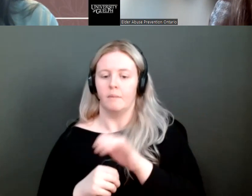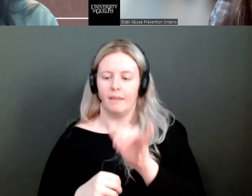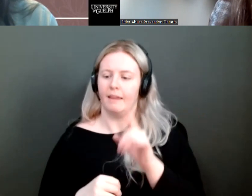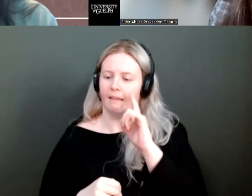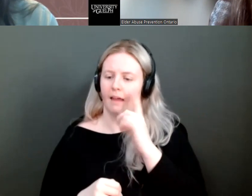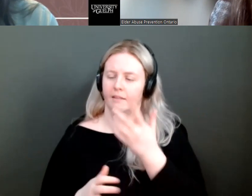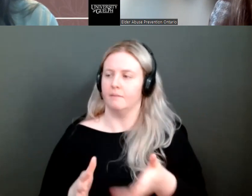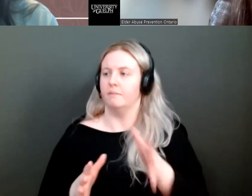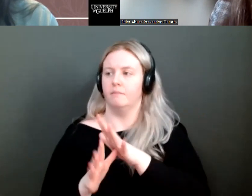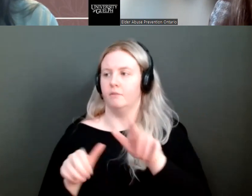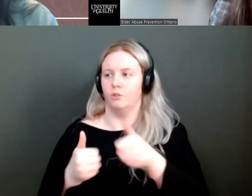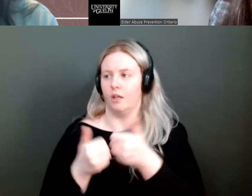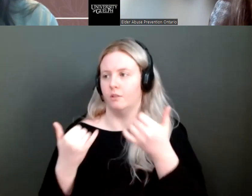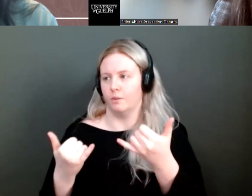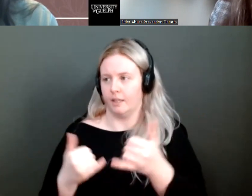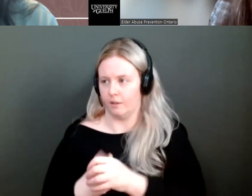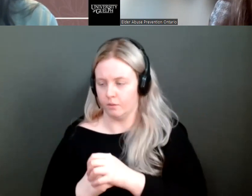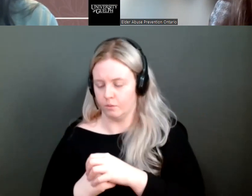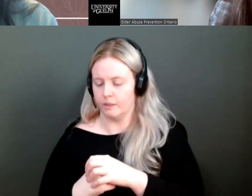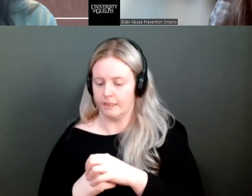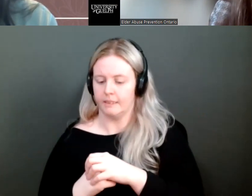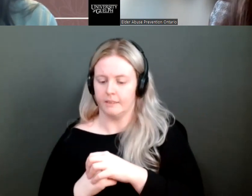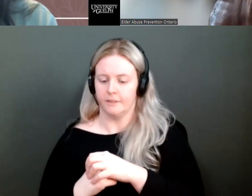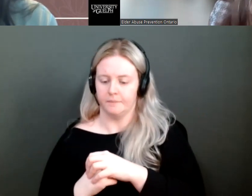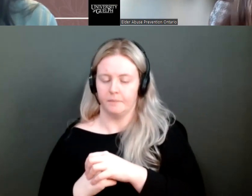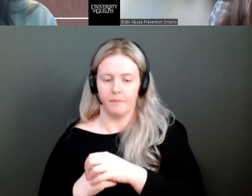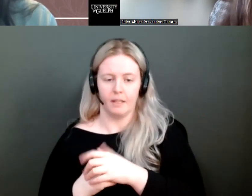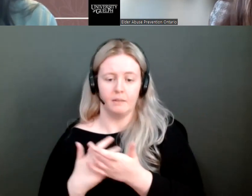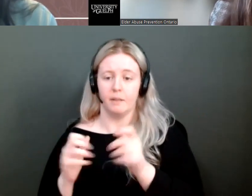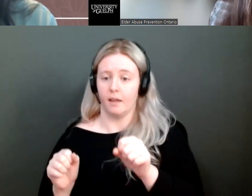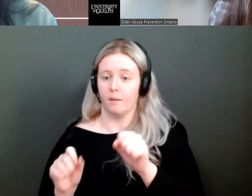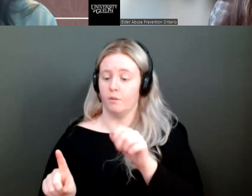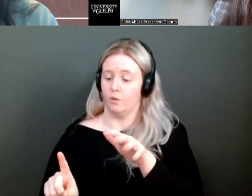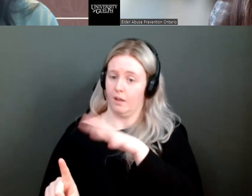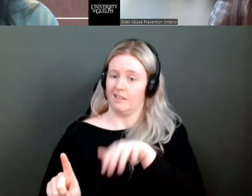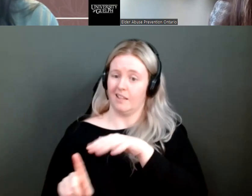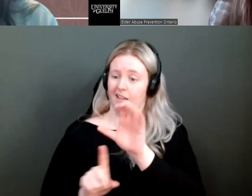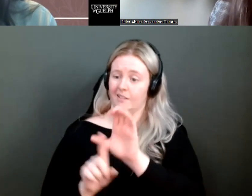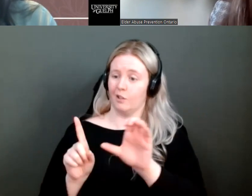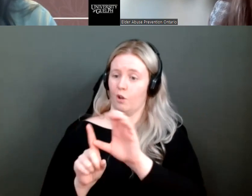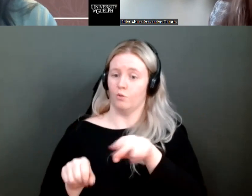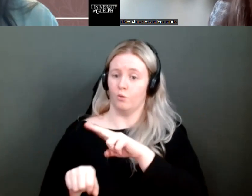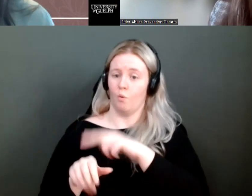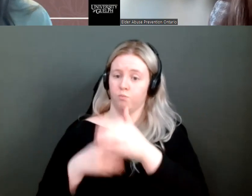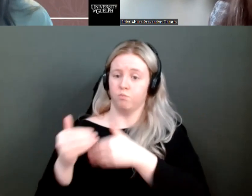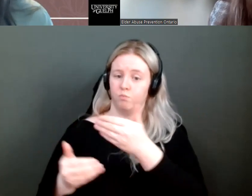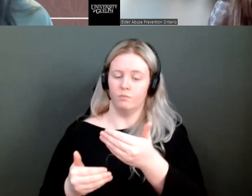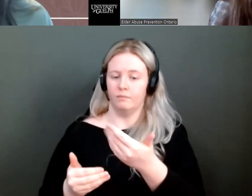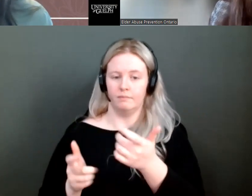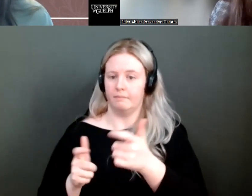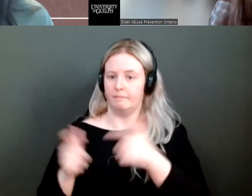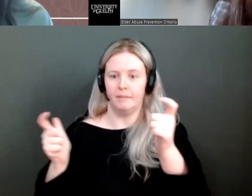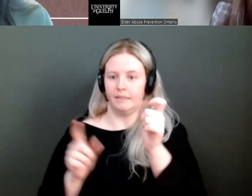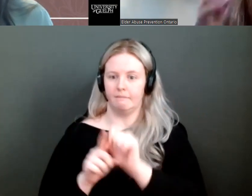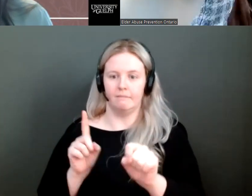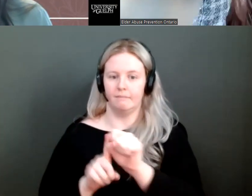biggest challenges right now, because the ability to assess cultural norms is a big undertaking. I do know